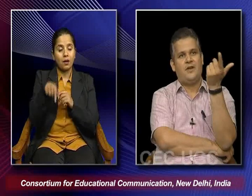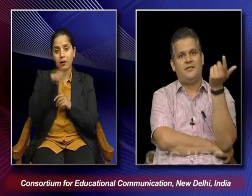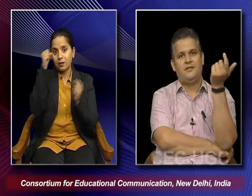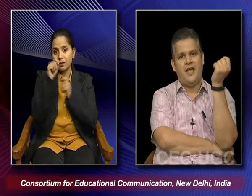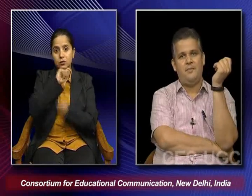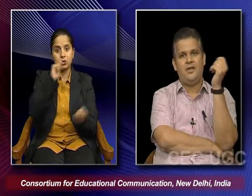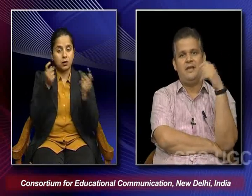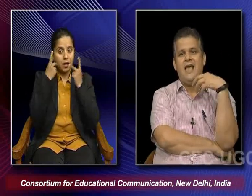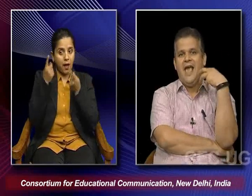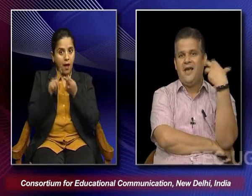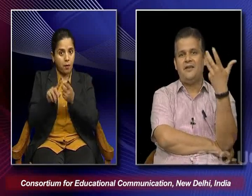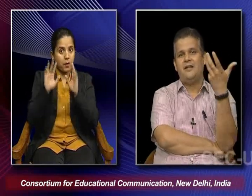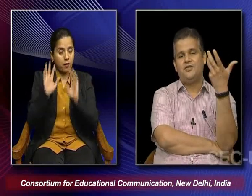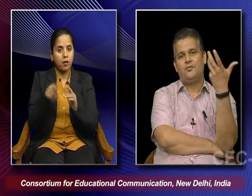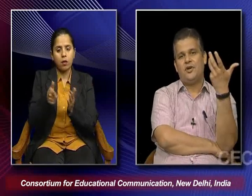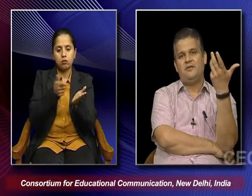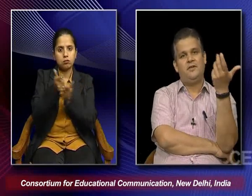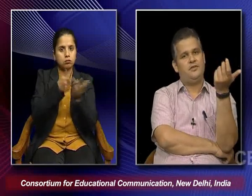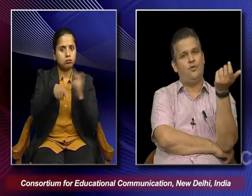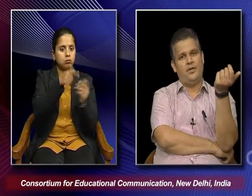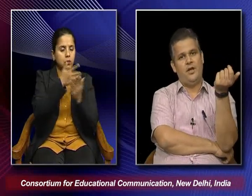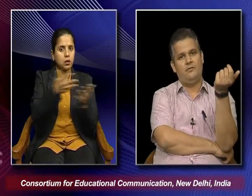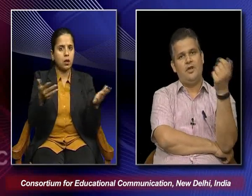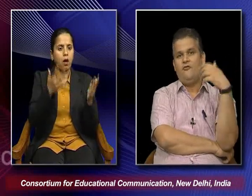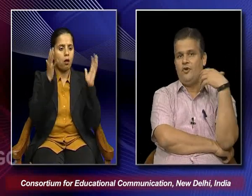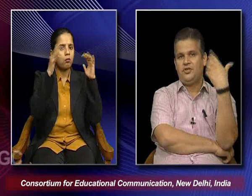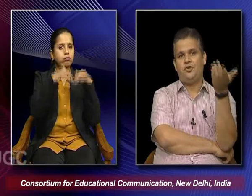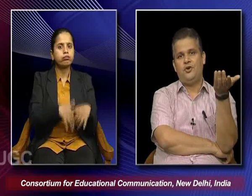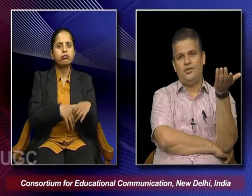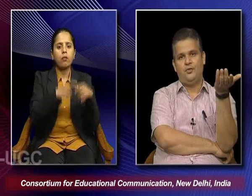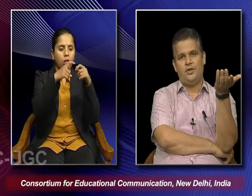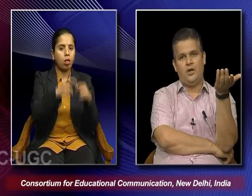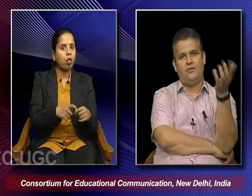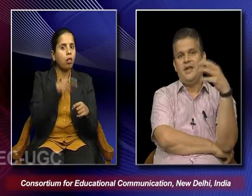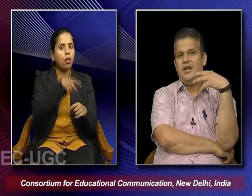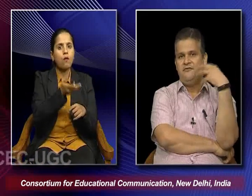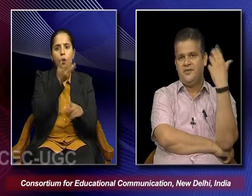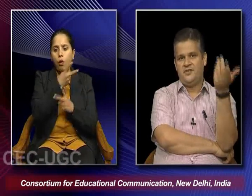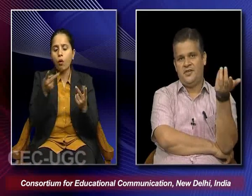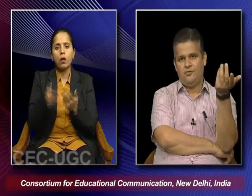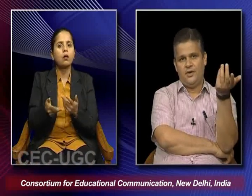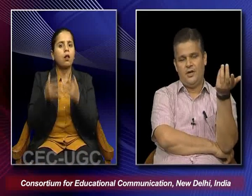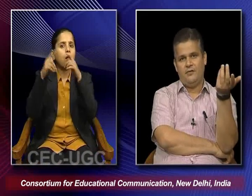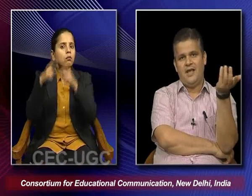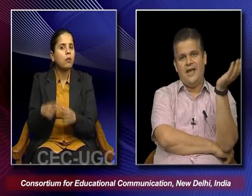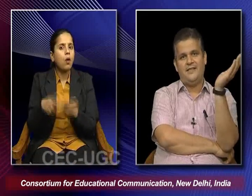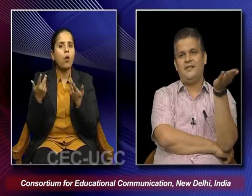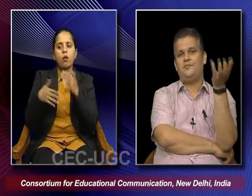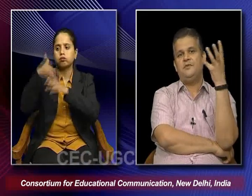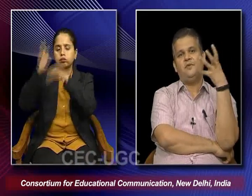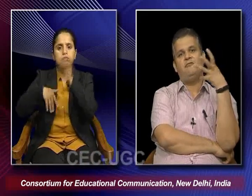and crisis is happening, agriculture productivity is going down, water security is going down, infrastructure is going down,